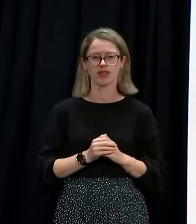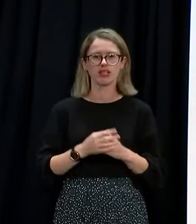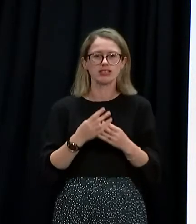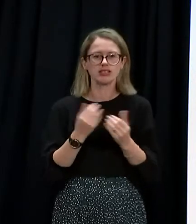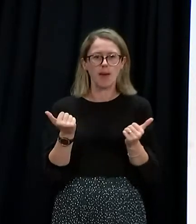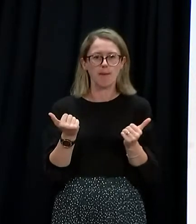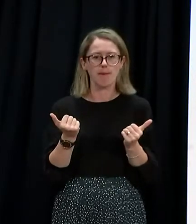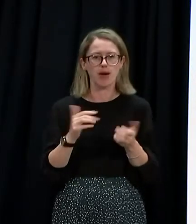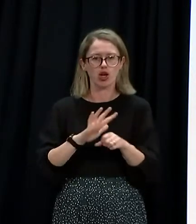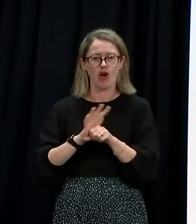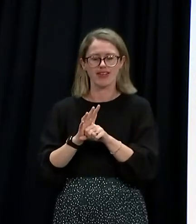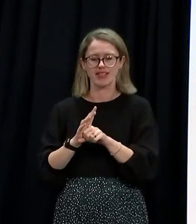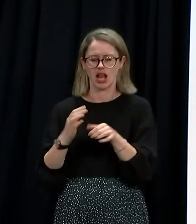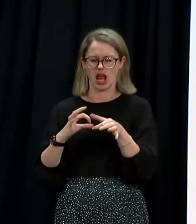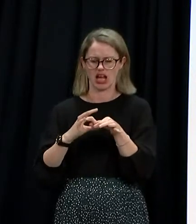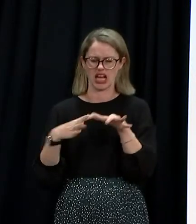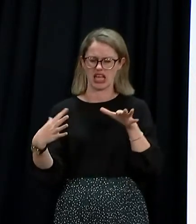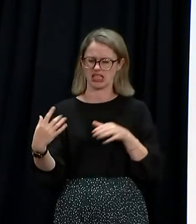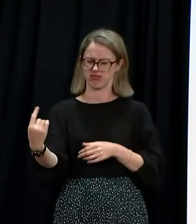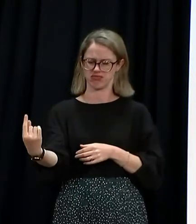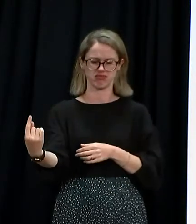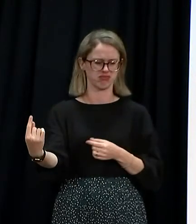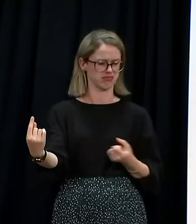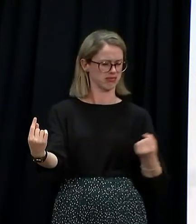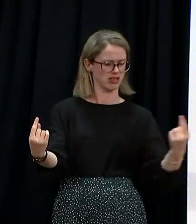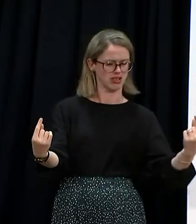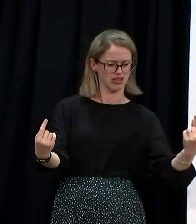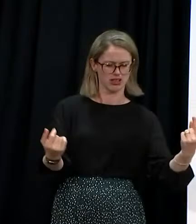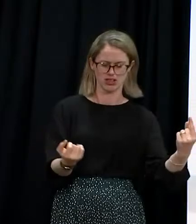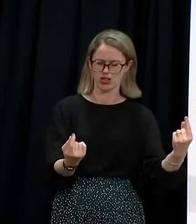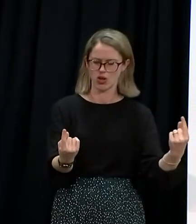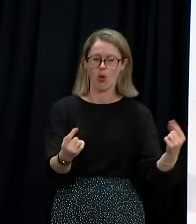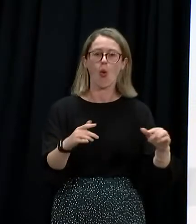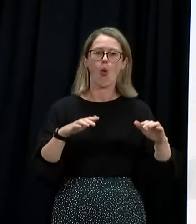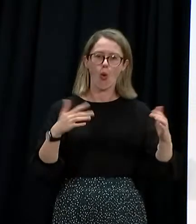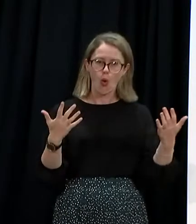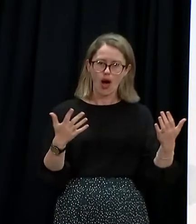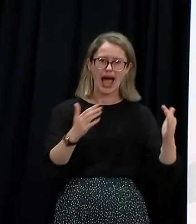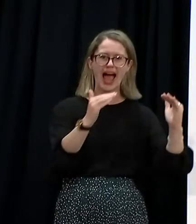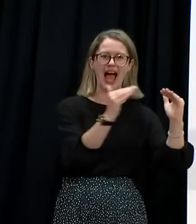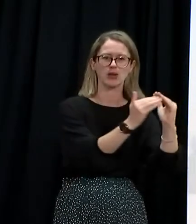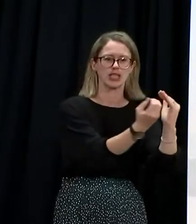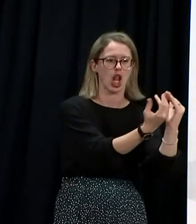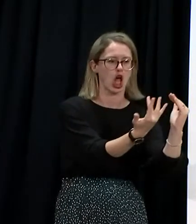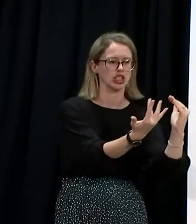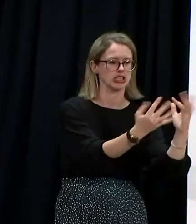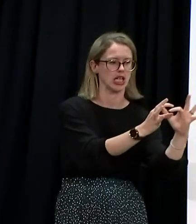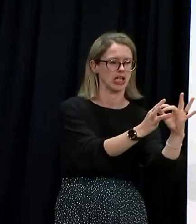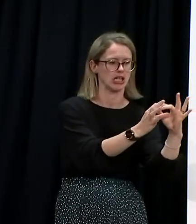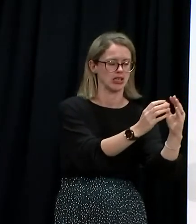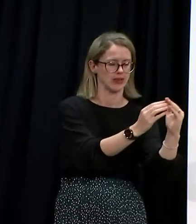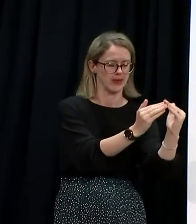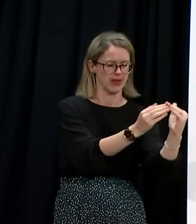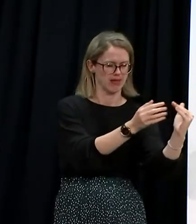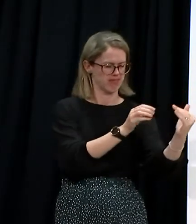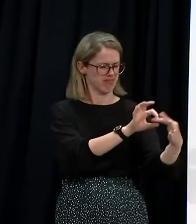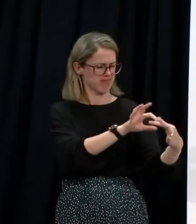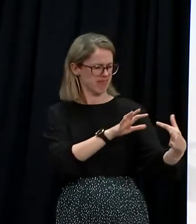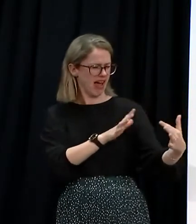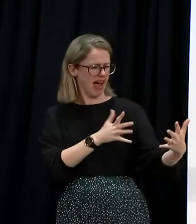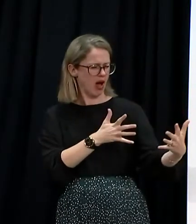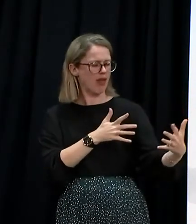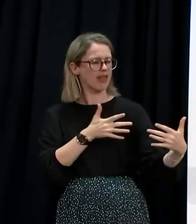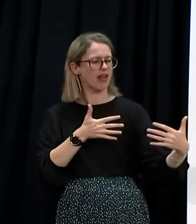cases, and sometimes those unlinked cases might be several all in one household. And then by the end of the day, often by the end of the day, we